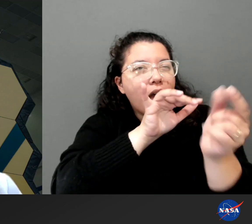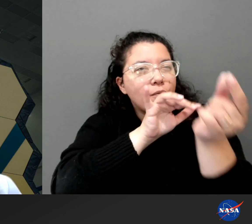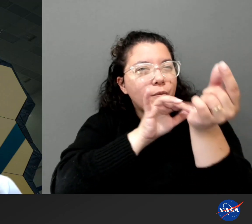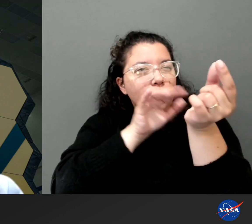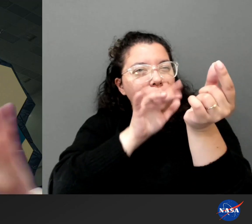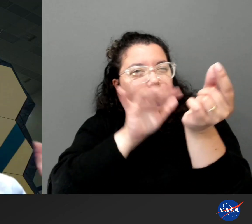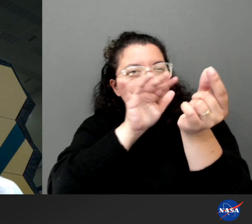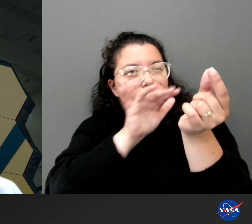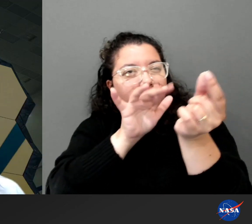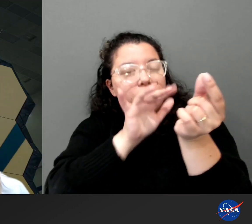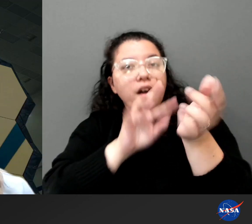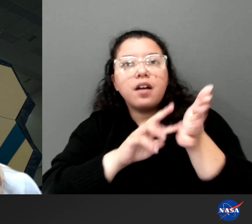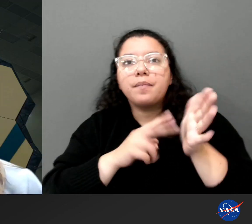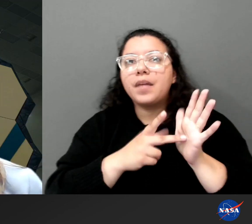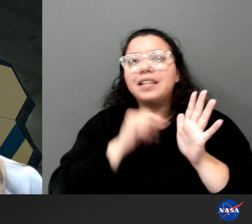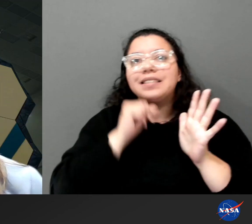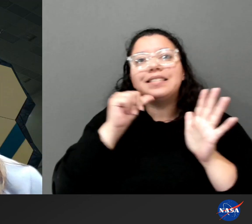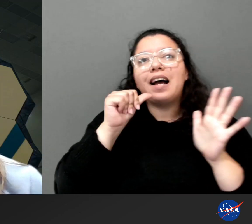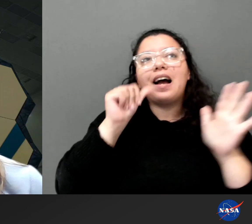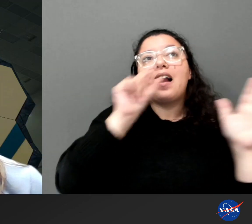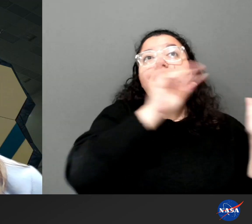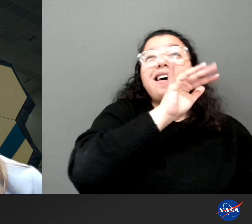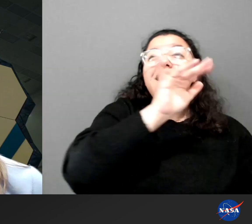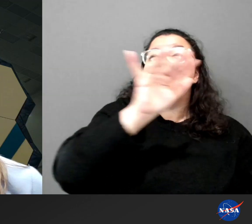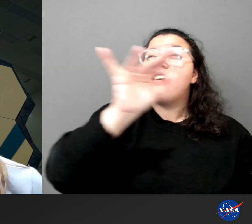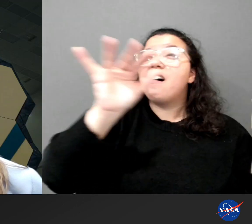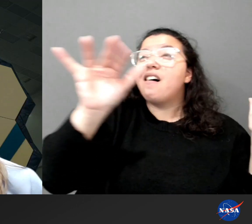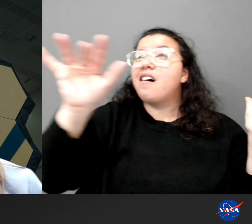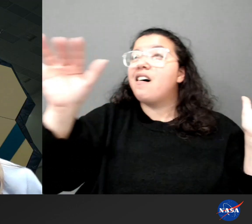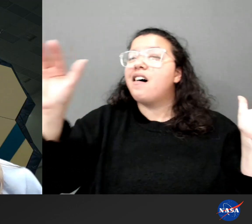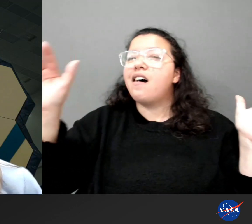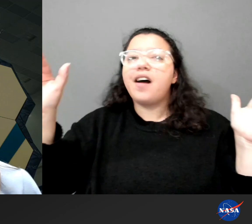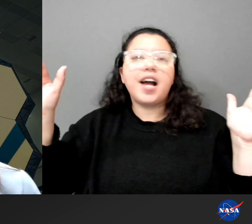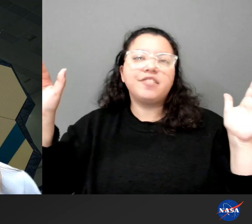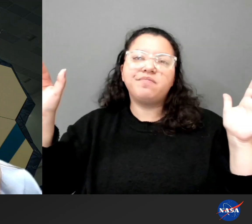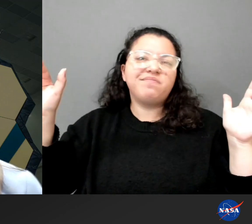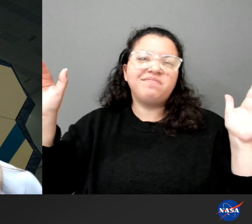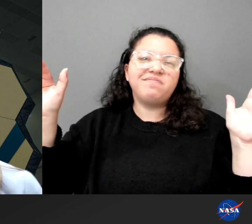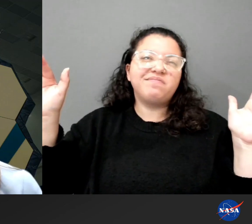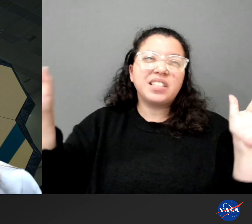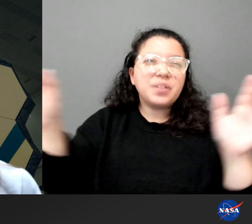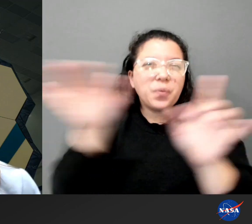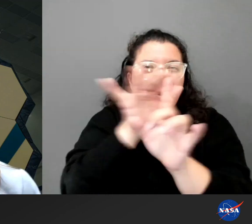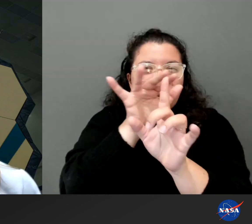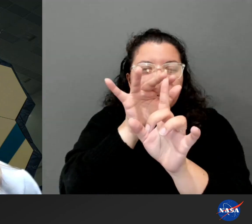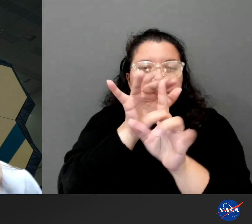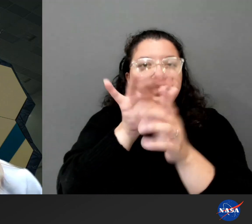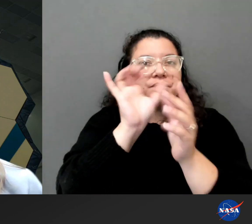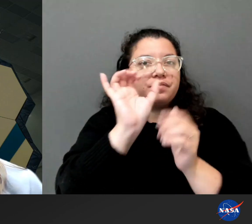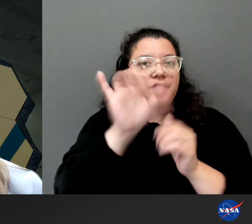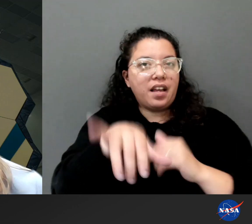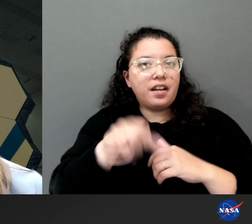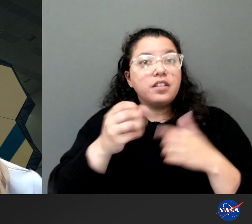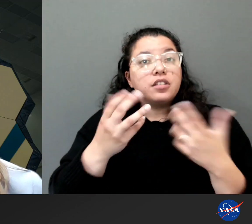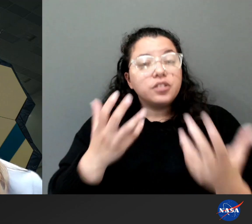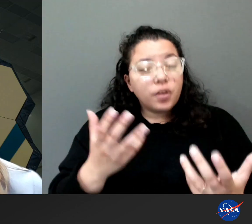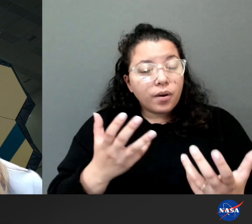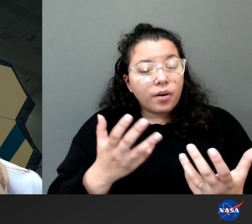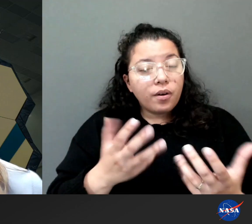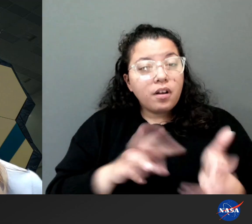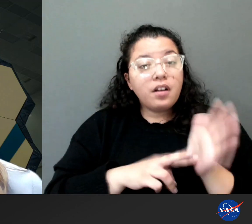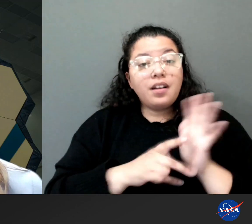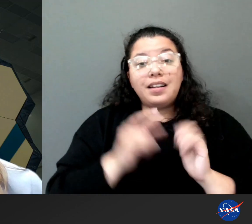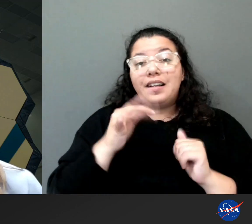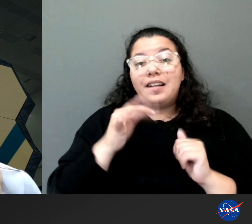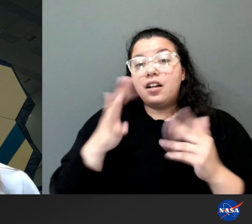entire portfolios of the entire sky. So that being said, to study something like the Oort Cloud